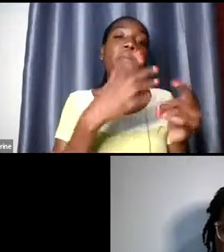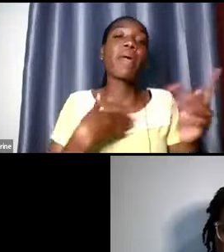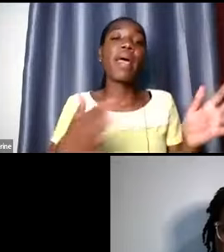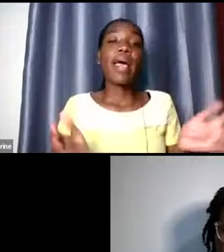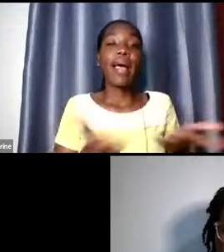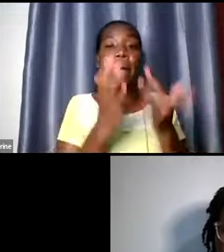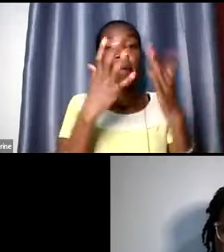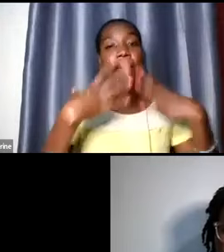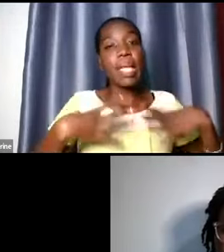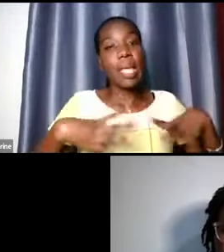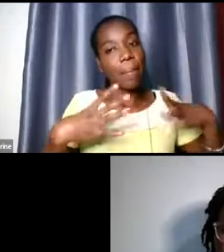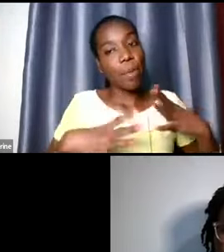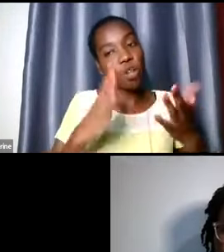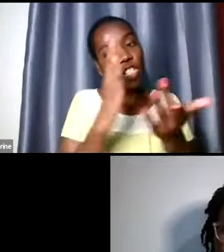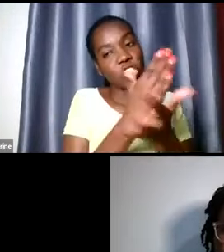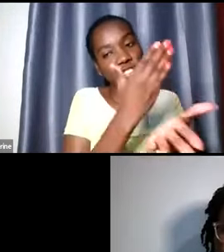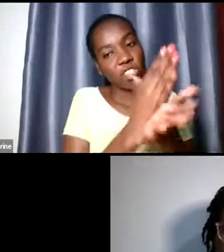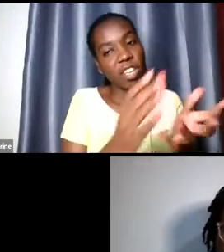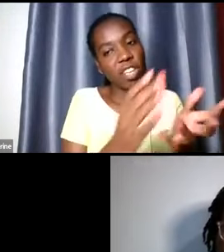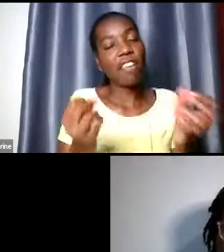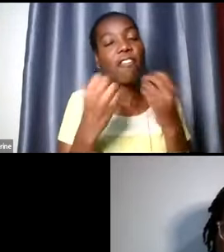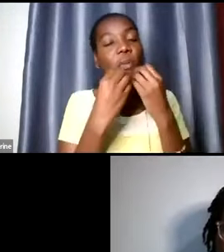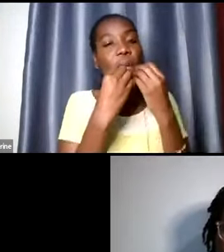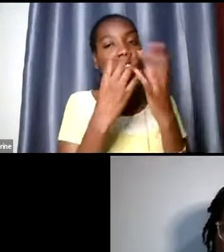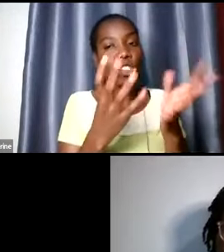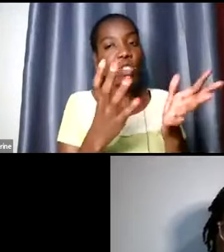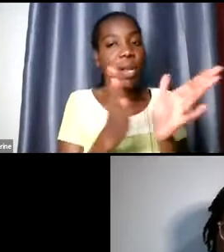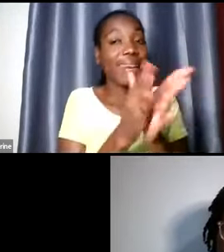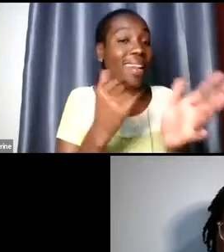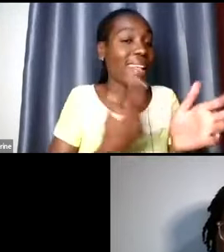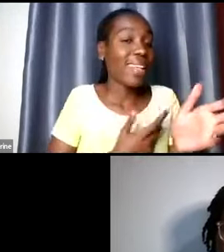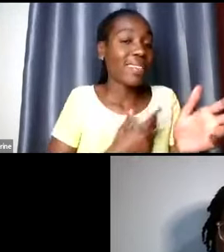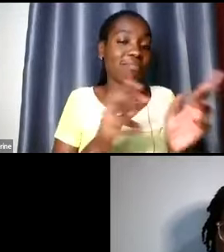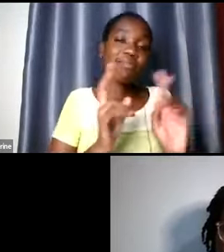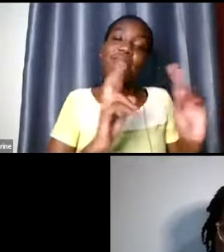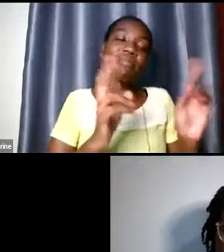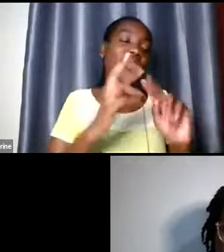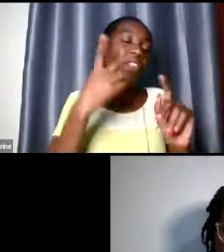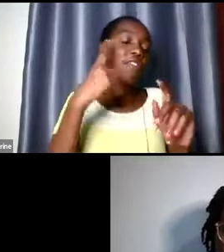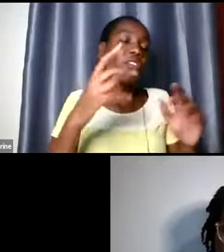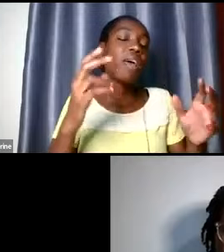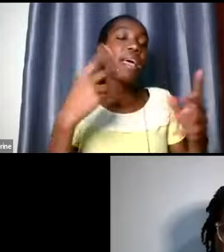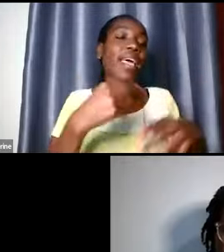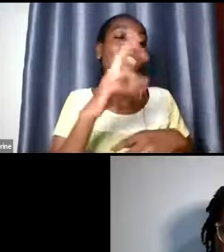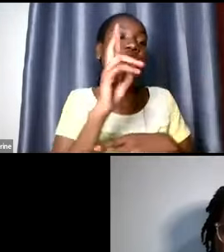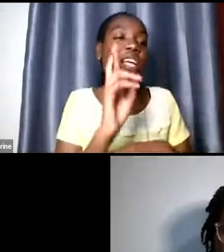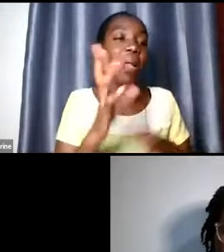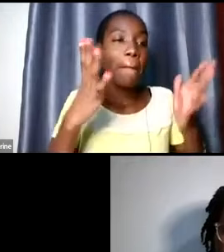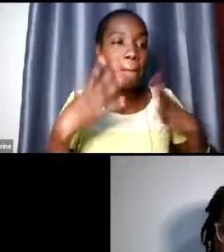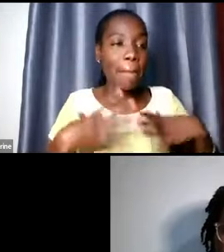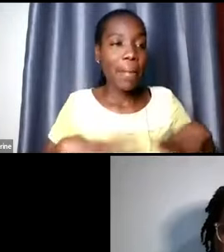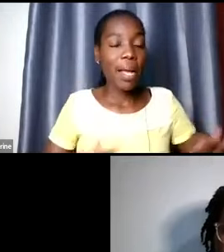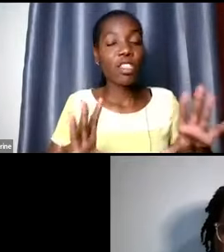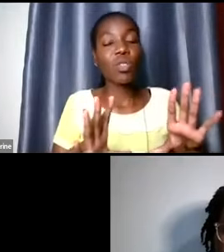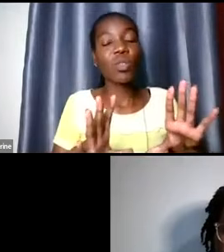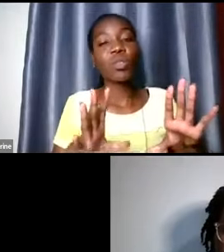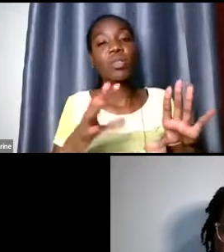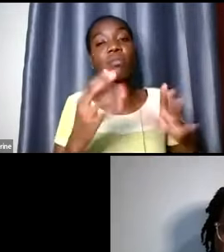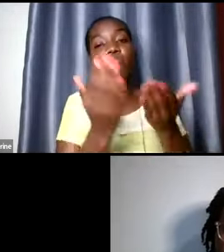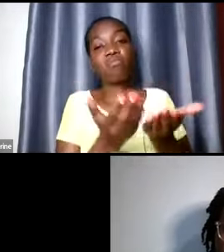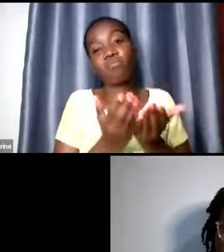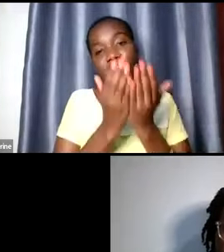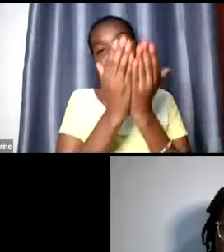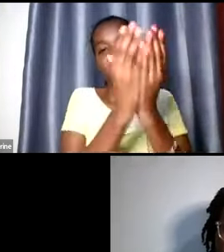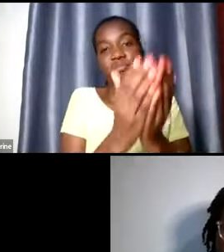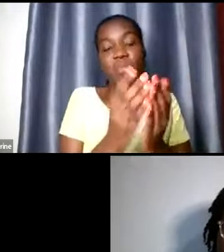to share the information. And we are always ready, especially for HR persons, to provide that as part of